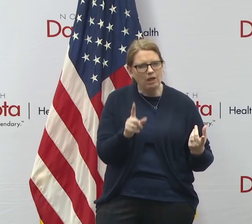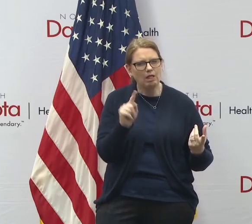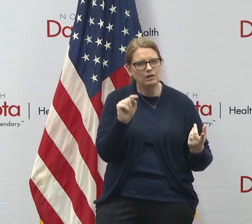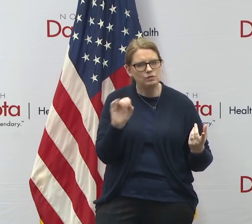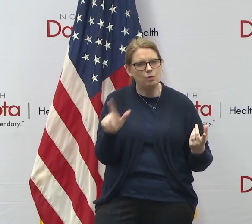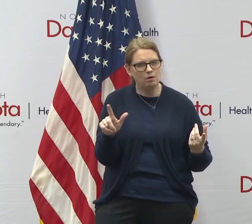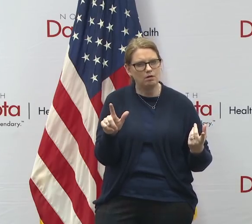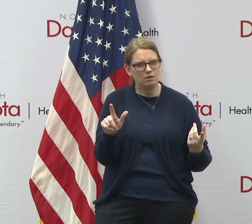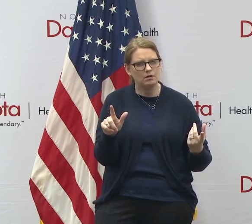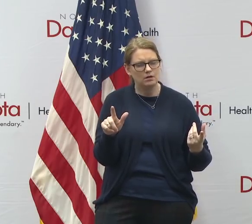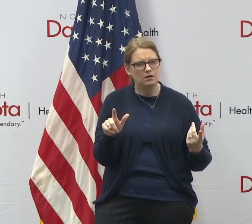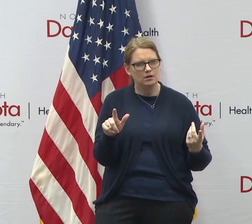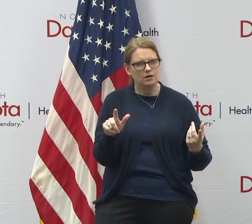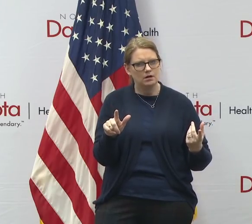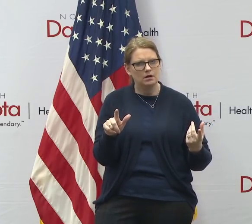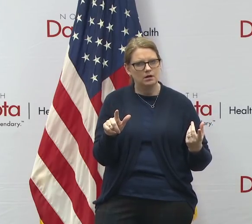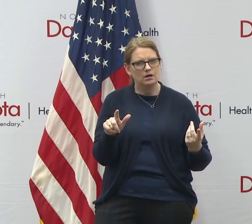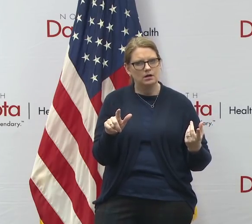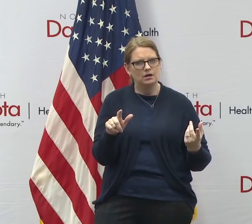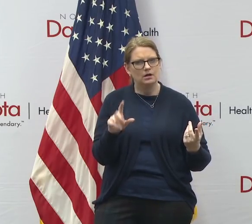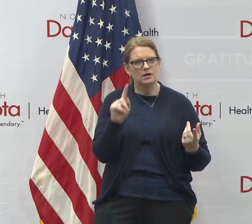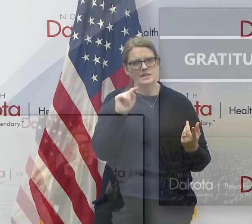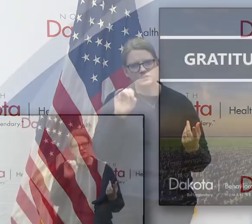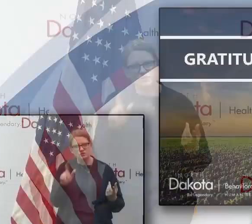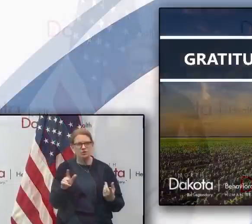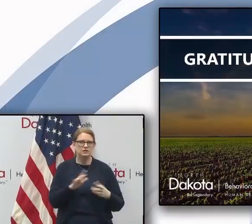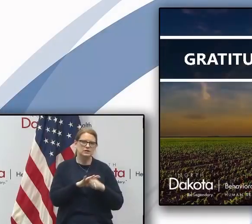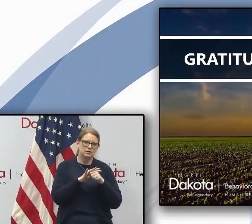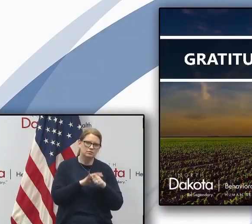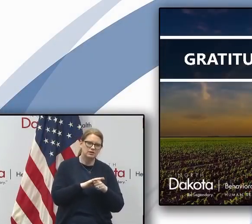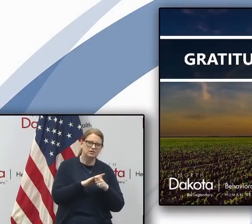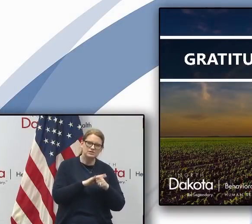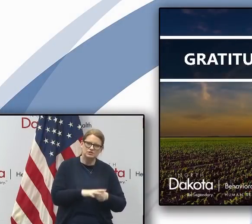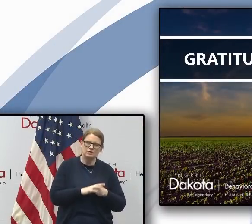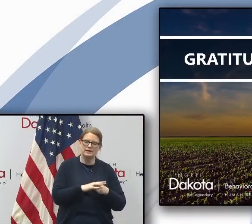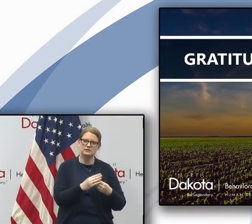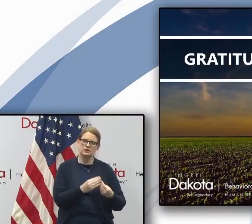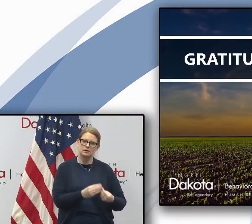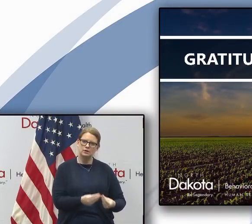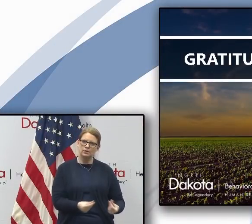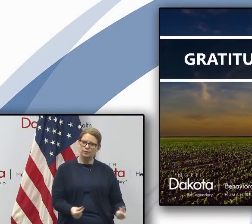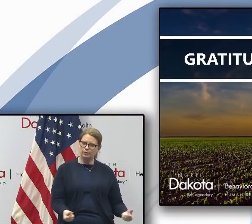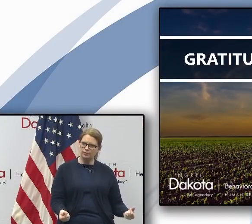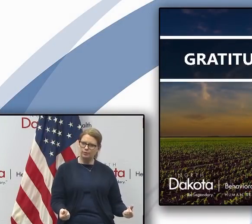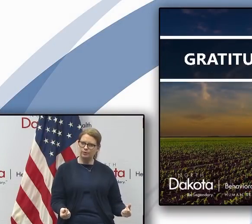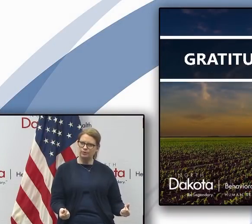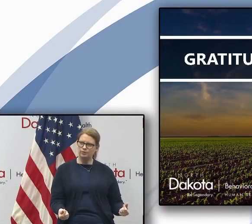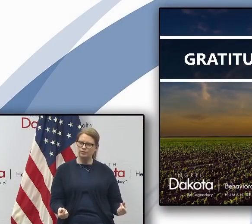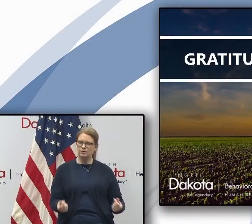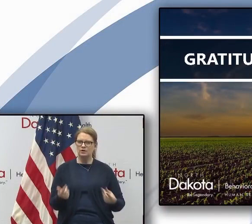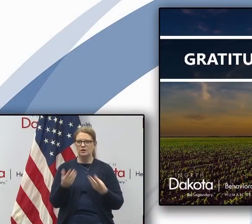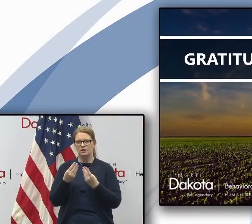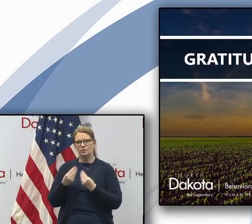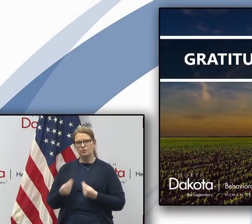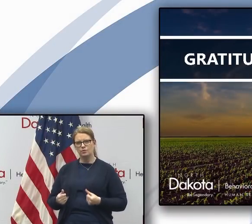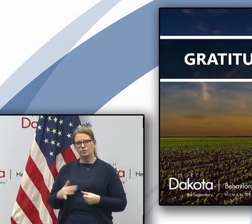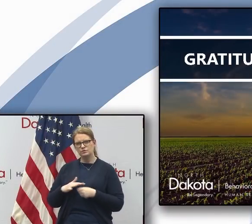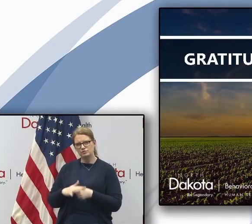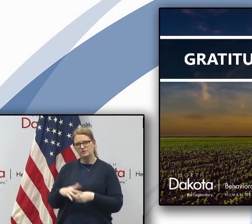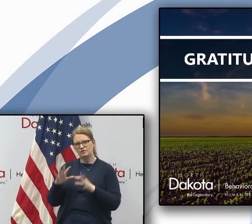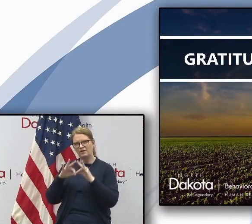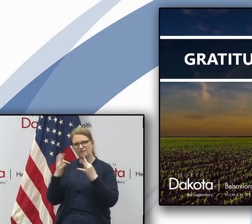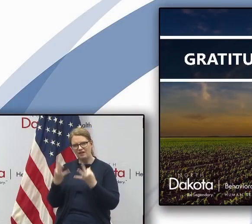it's a tool that can help reduce stress. It's a tool that can reduce stress for yourself, for your family, at